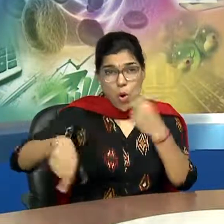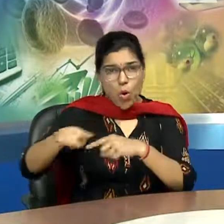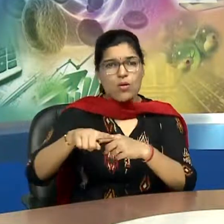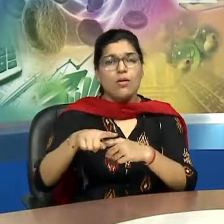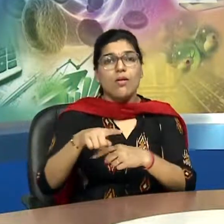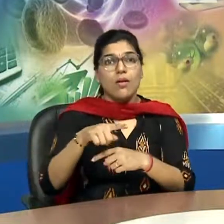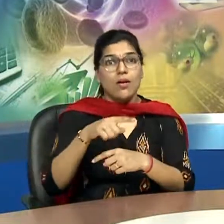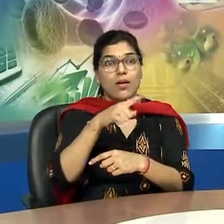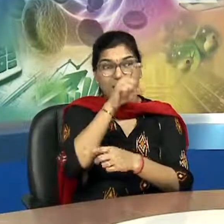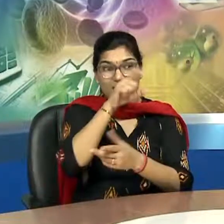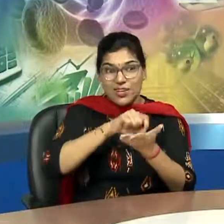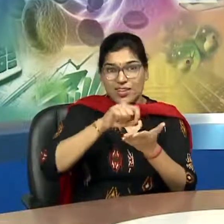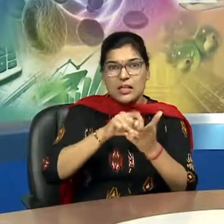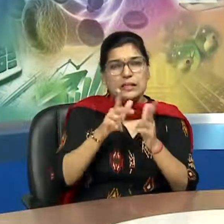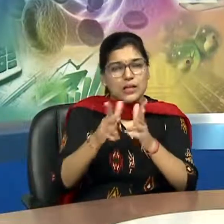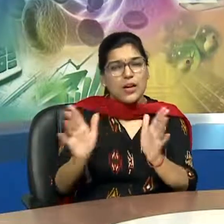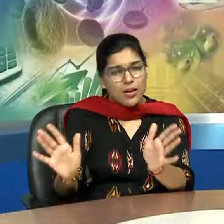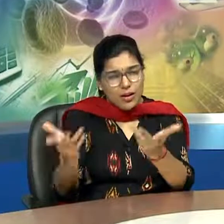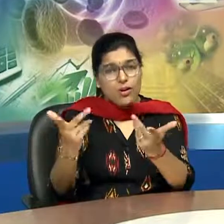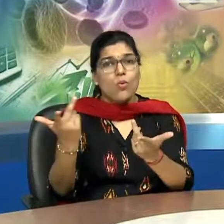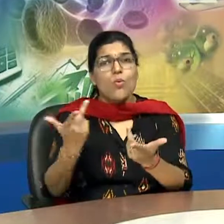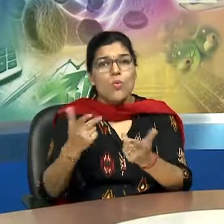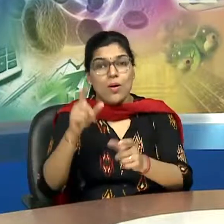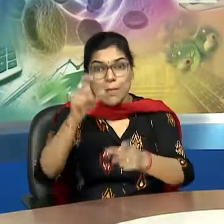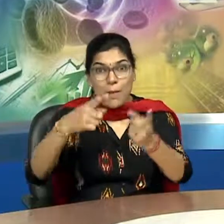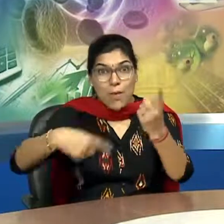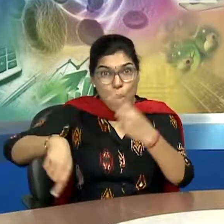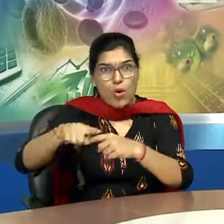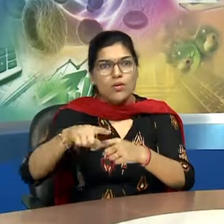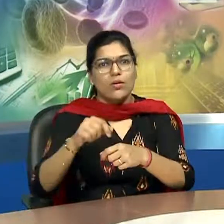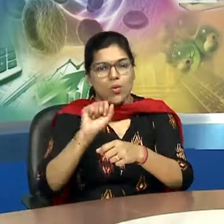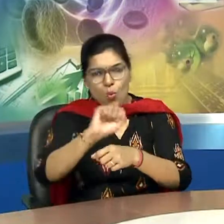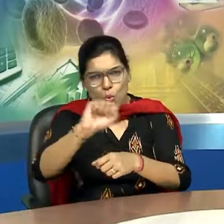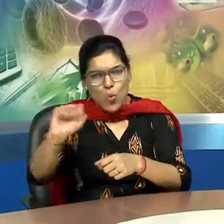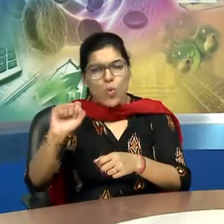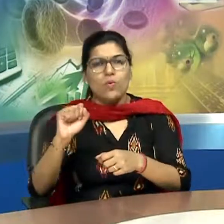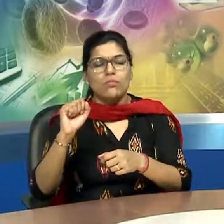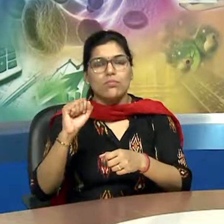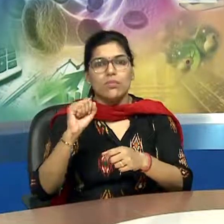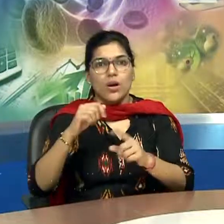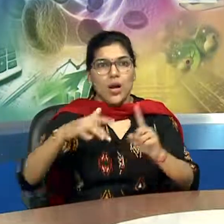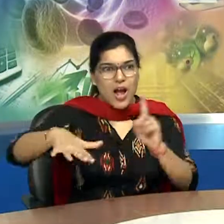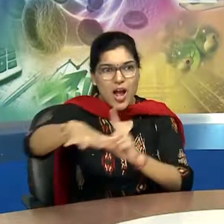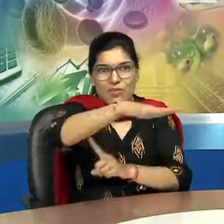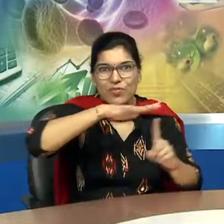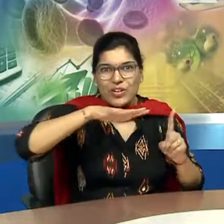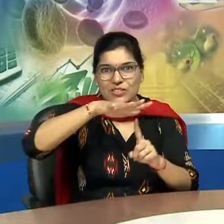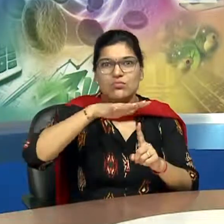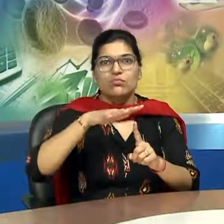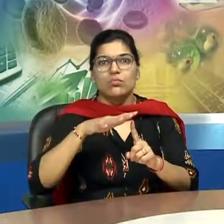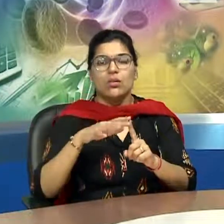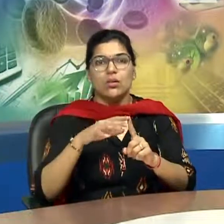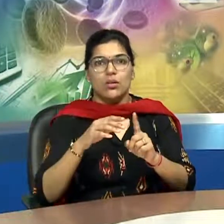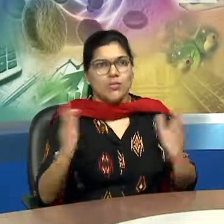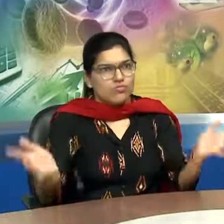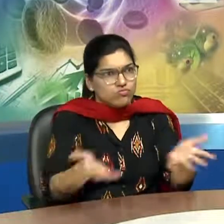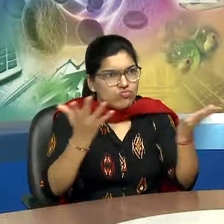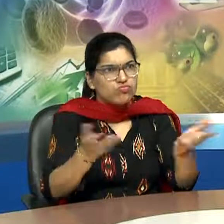The answer is that people should create environment that would encourage